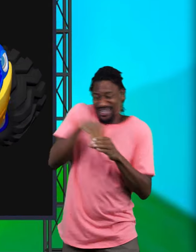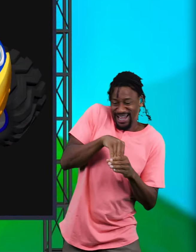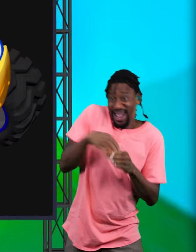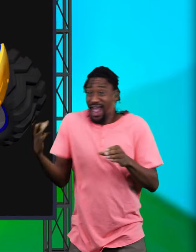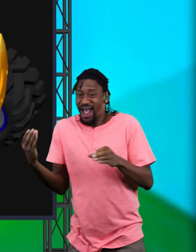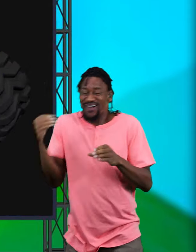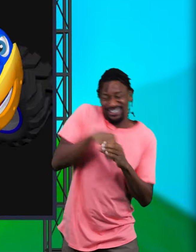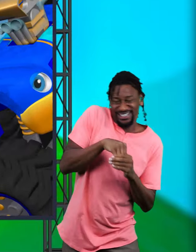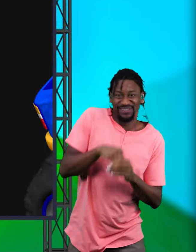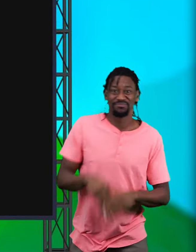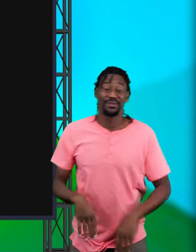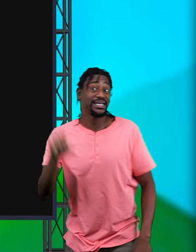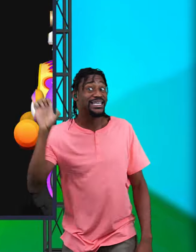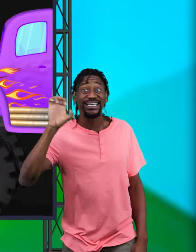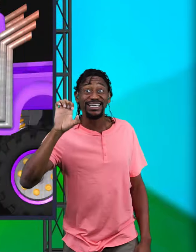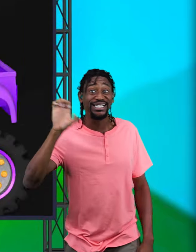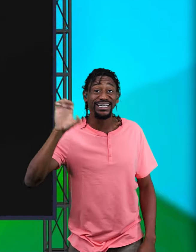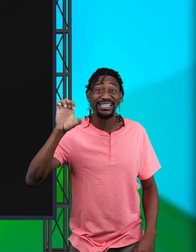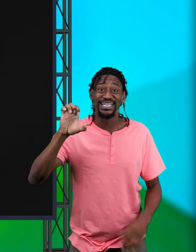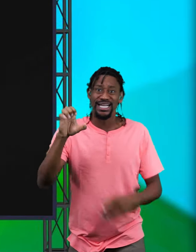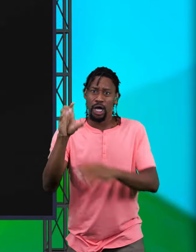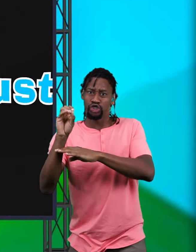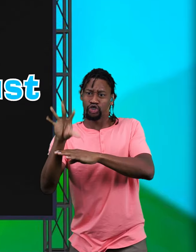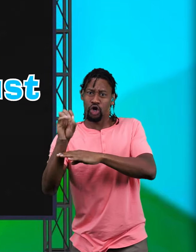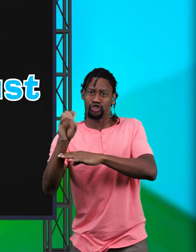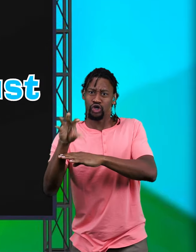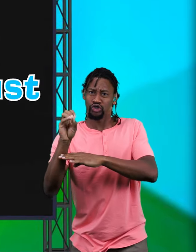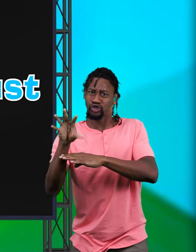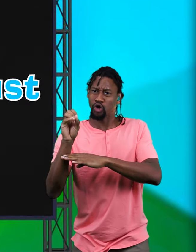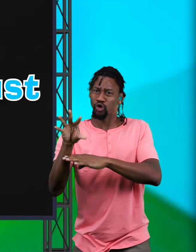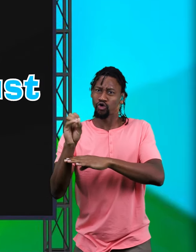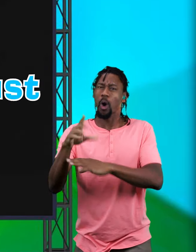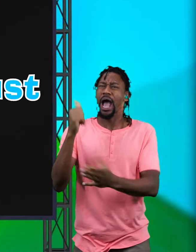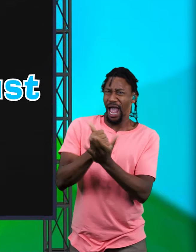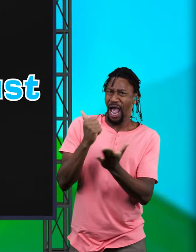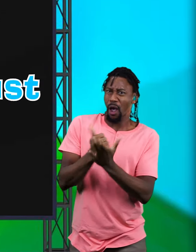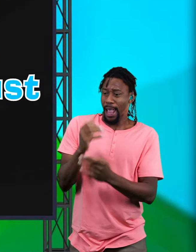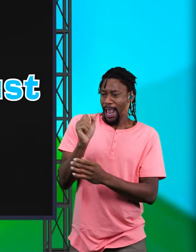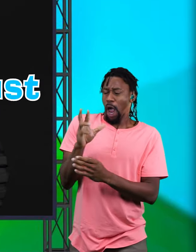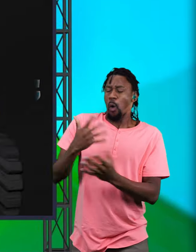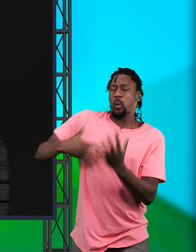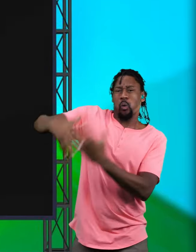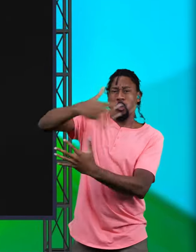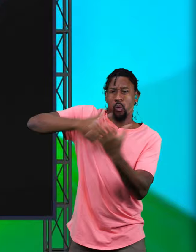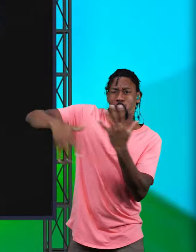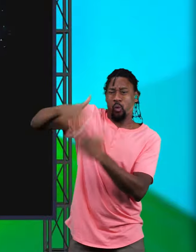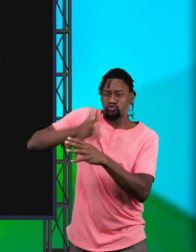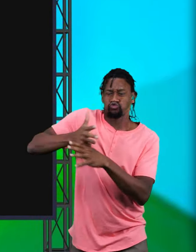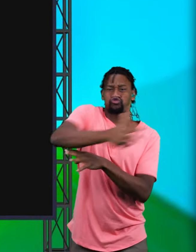out. E is for exhaust. It helps regulate airflow. Yeah.